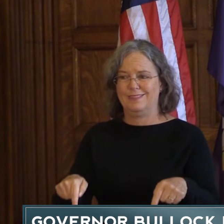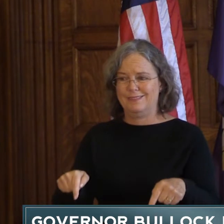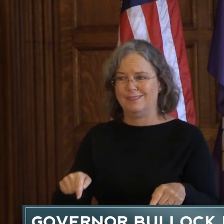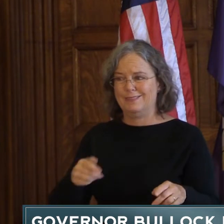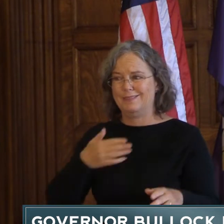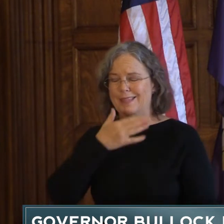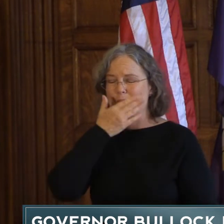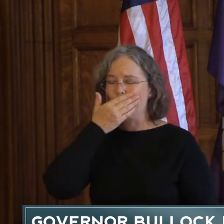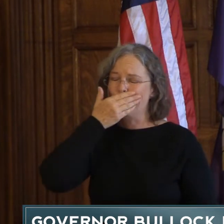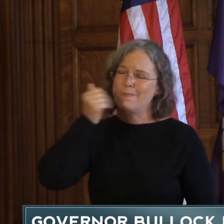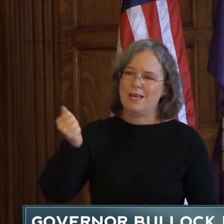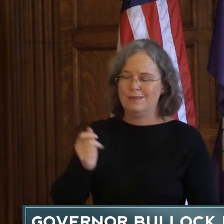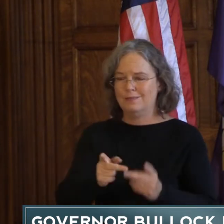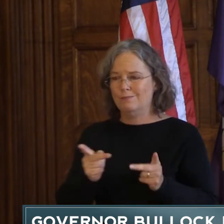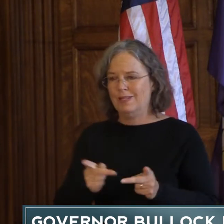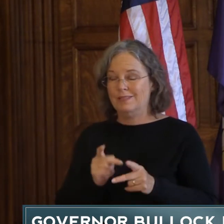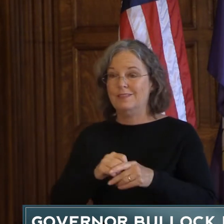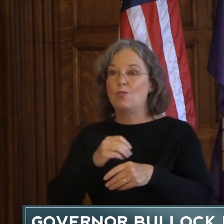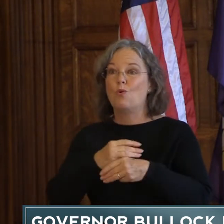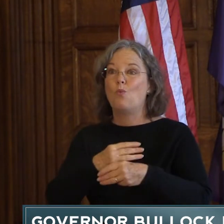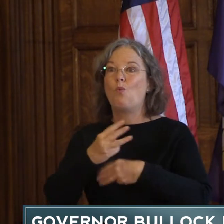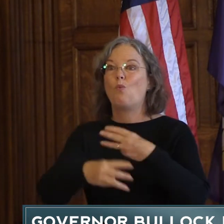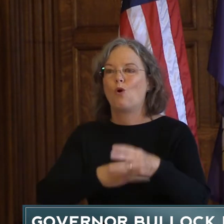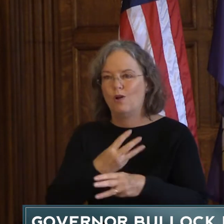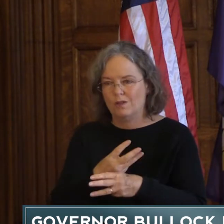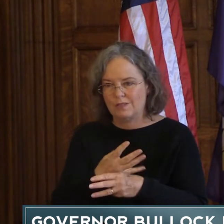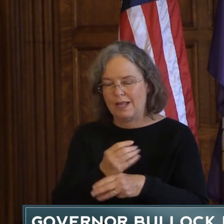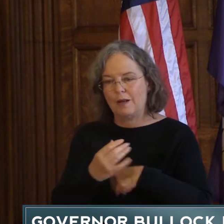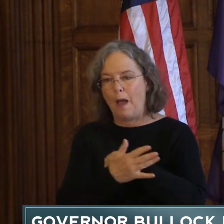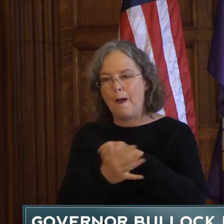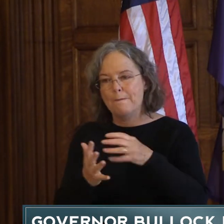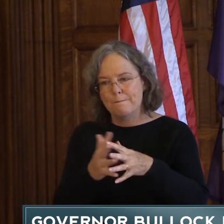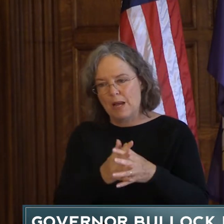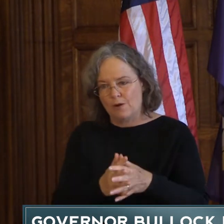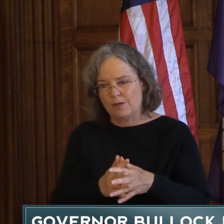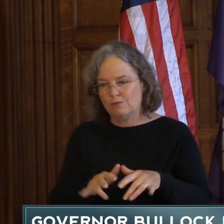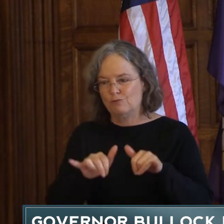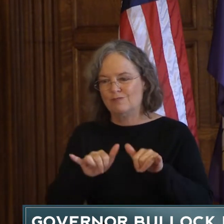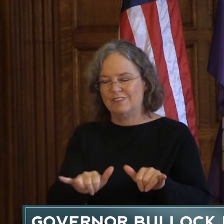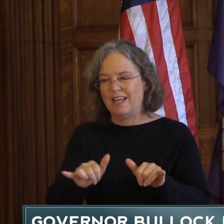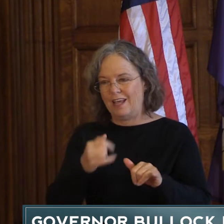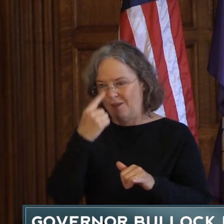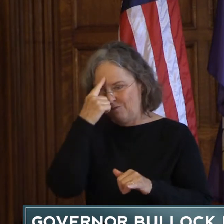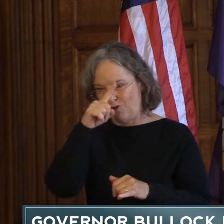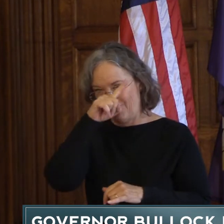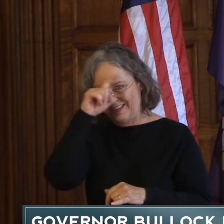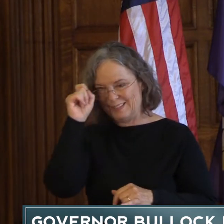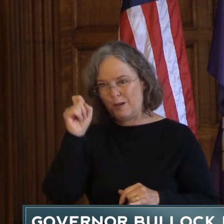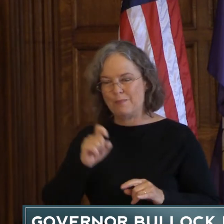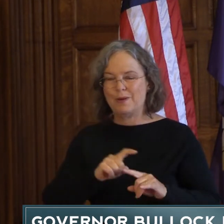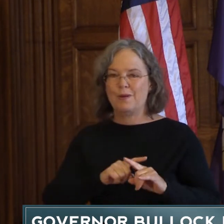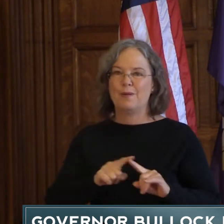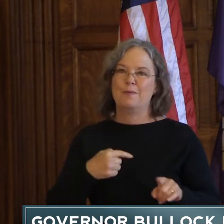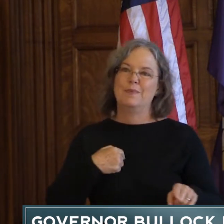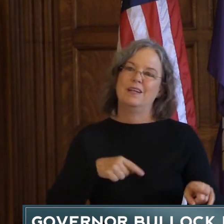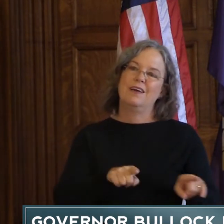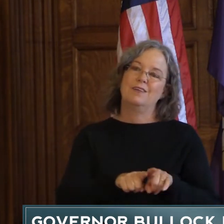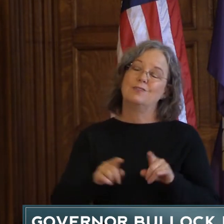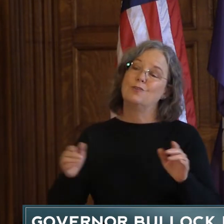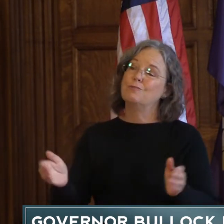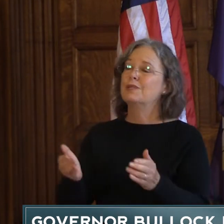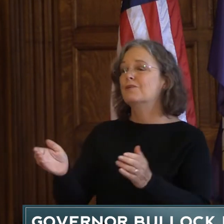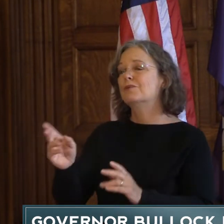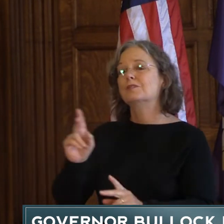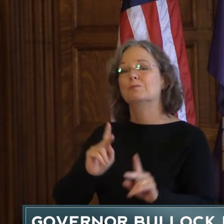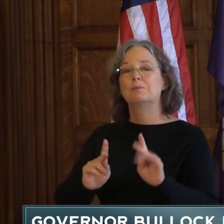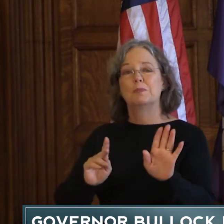in America or the world than Montana during the summer. But I also encourage people's